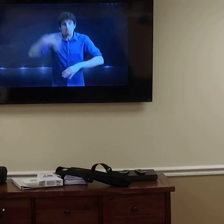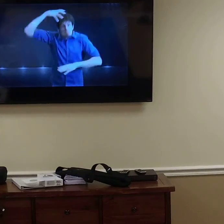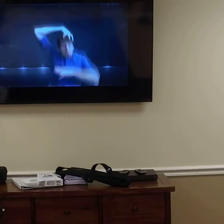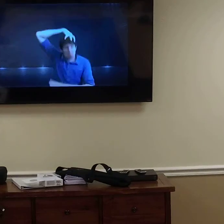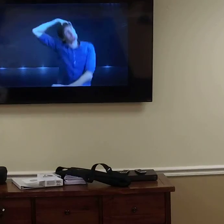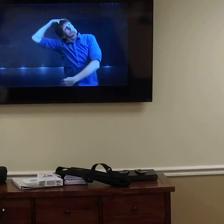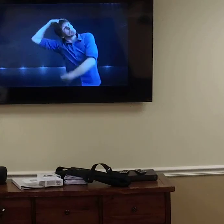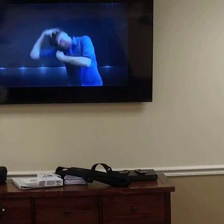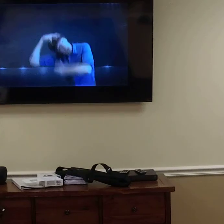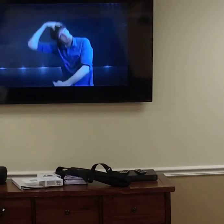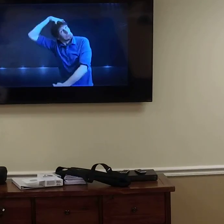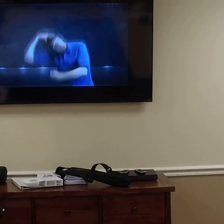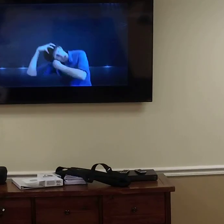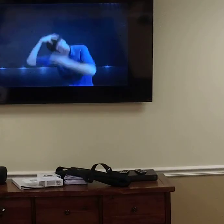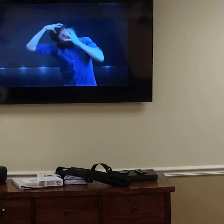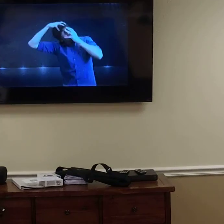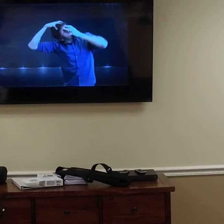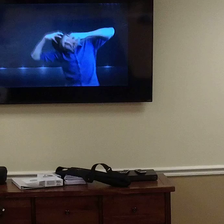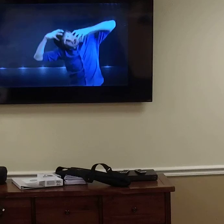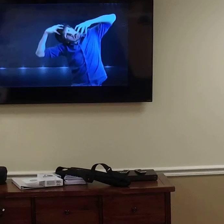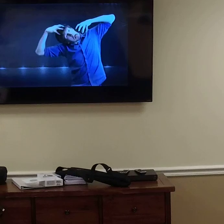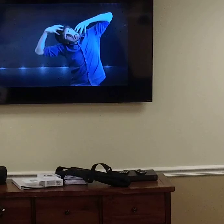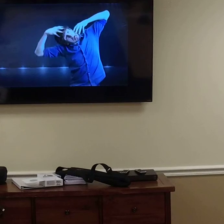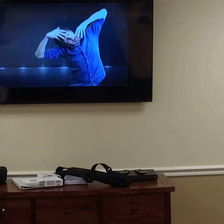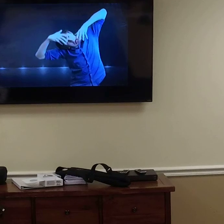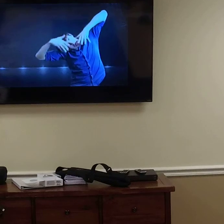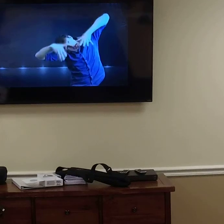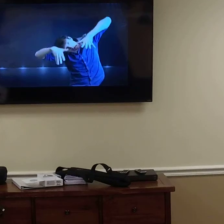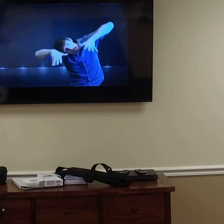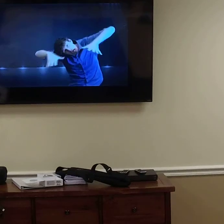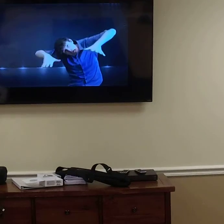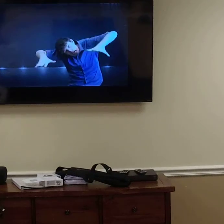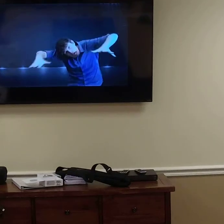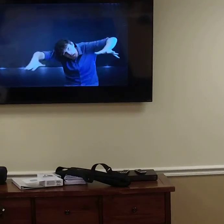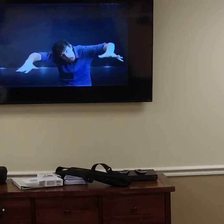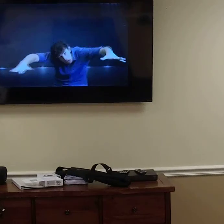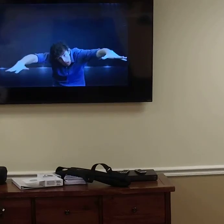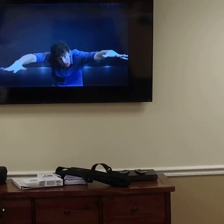start cracking the eggs. There's a classifier for the side of the frying pan, and there's the yolk.